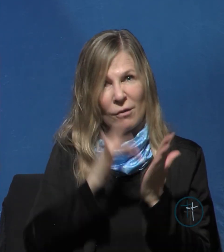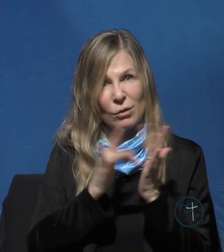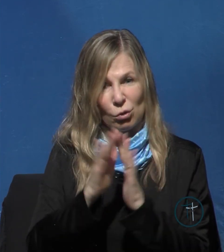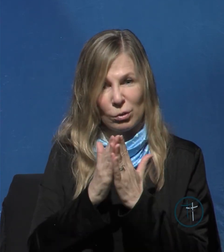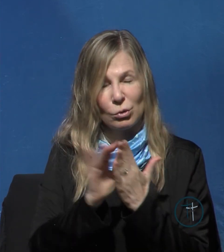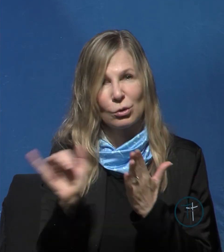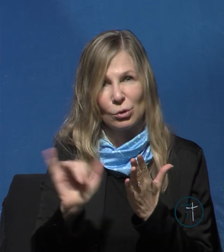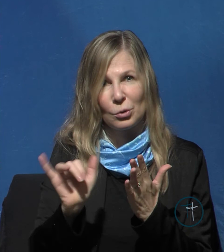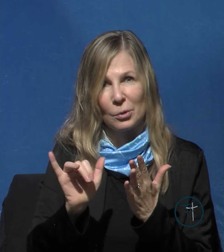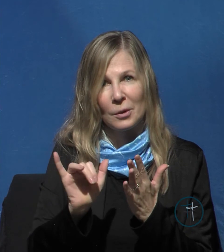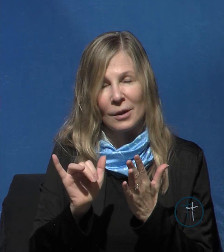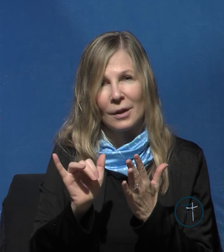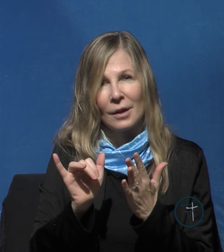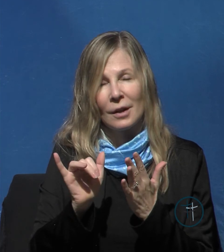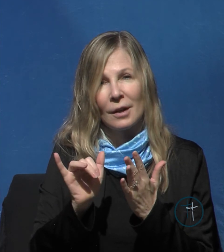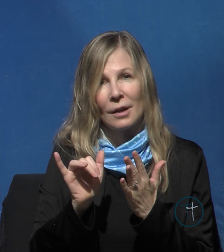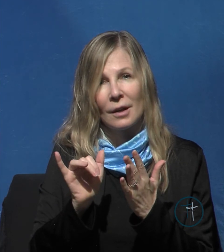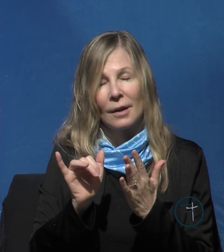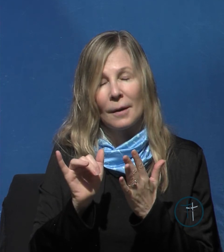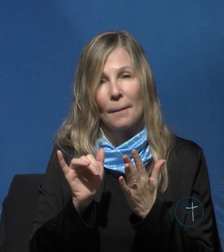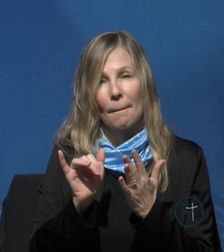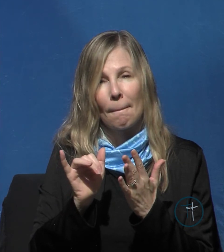scripture.